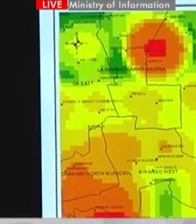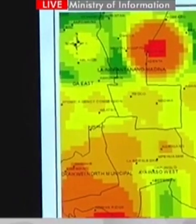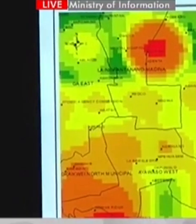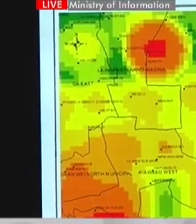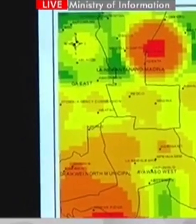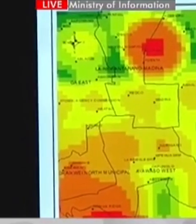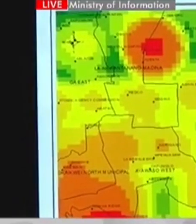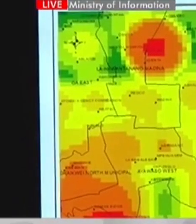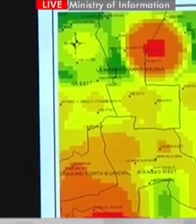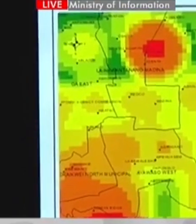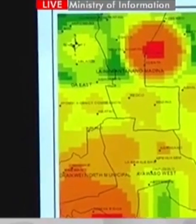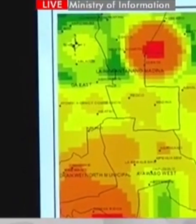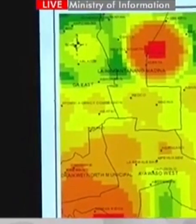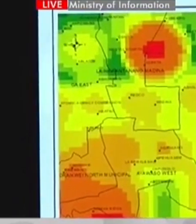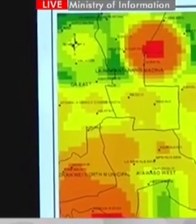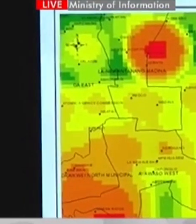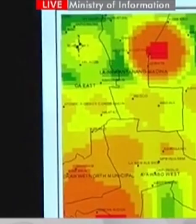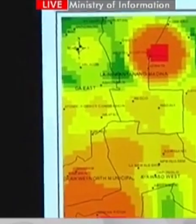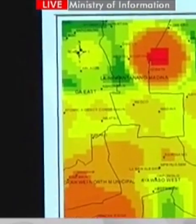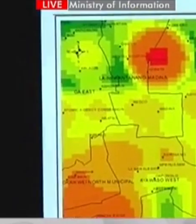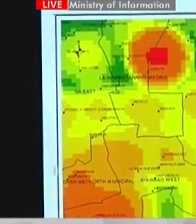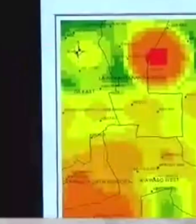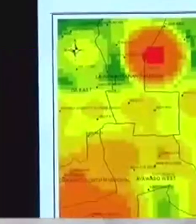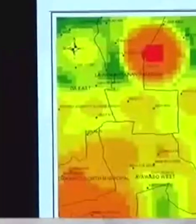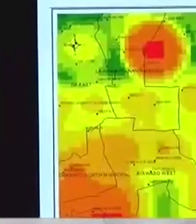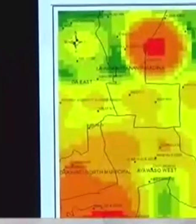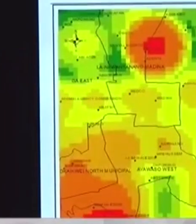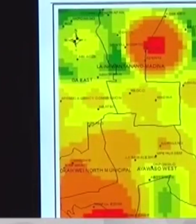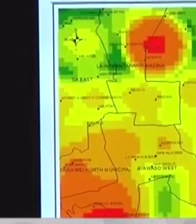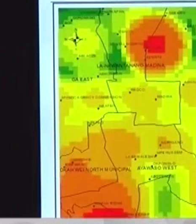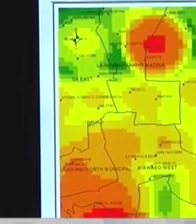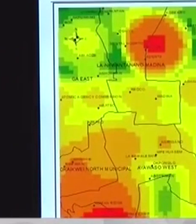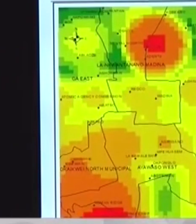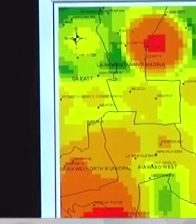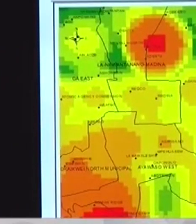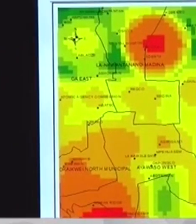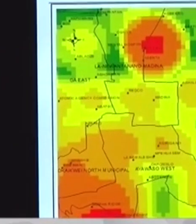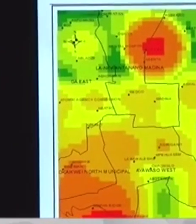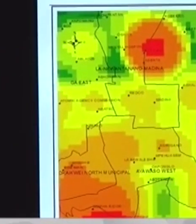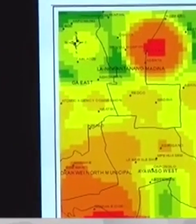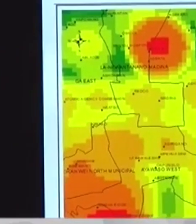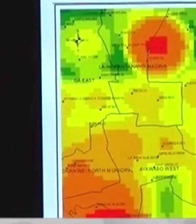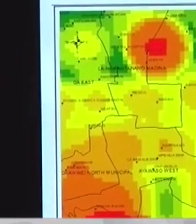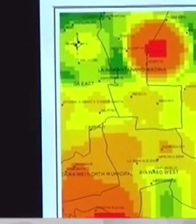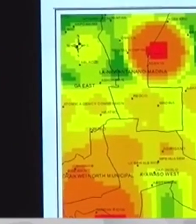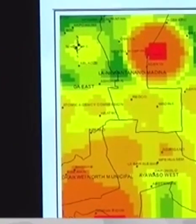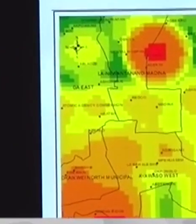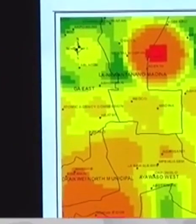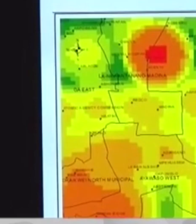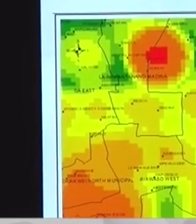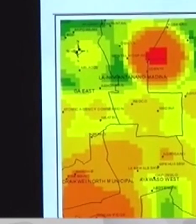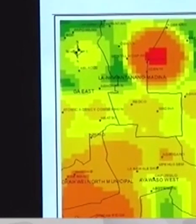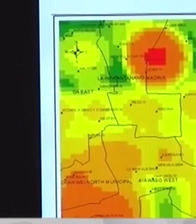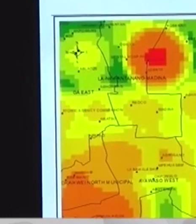breakdown into where we are in terms of the details. That gives just further details